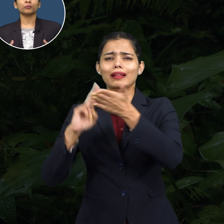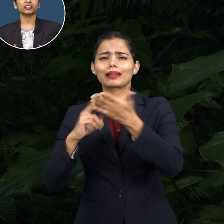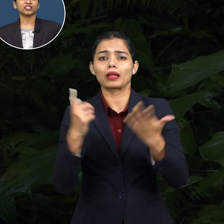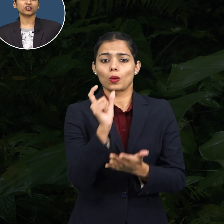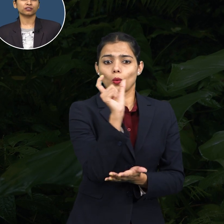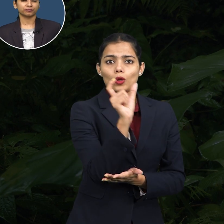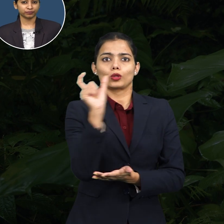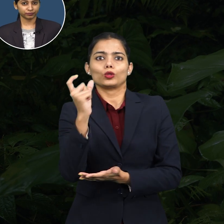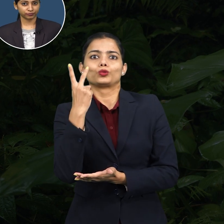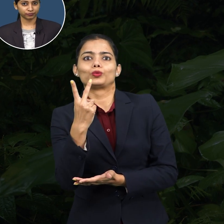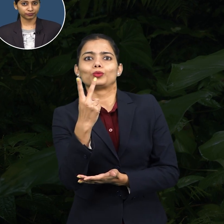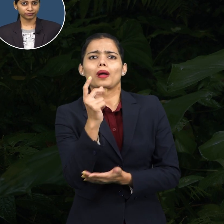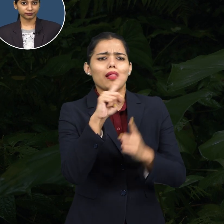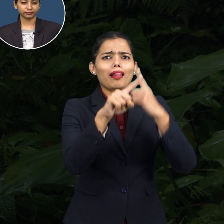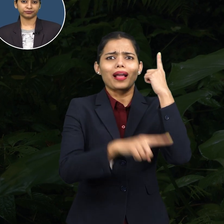binomial nomenclature,